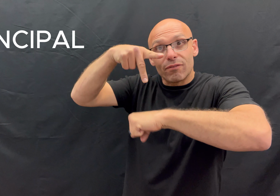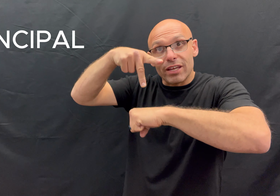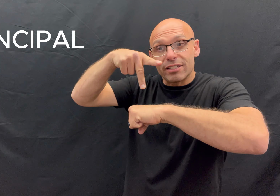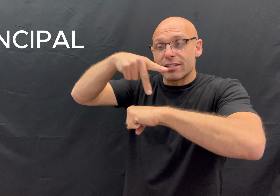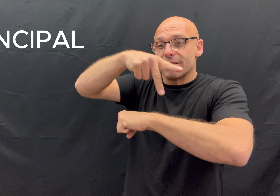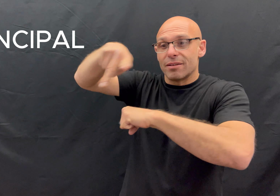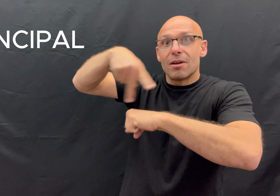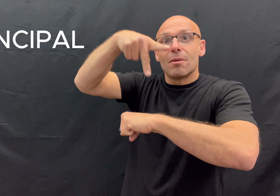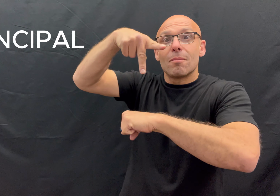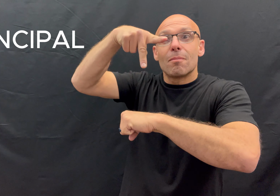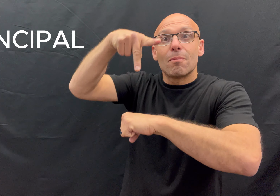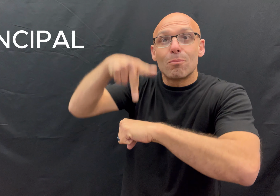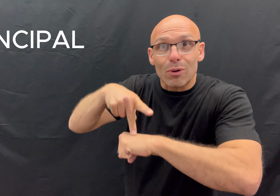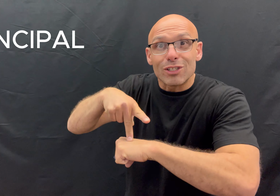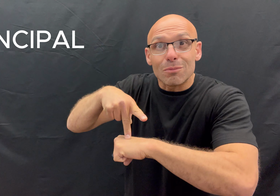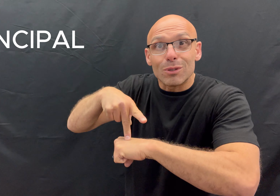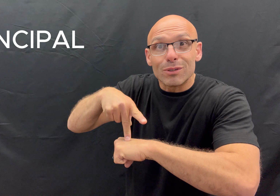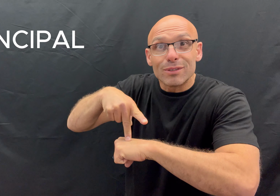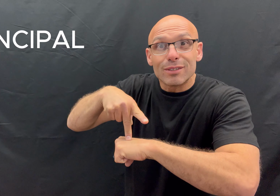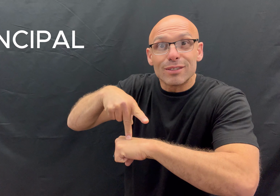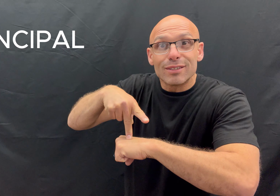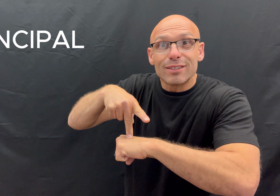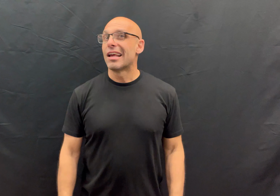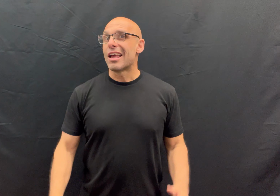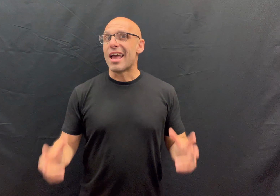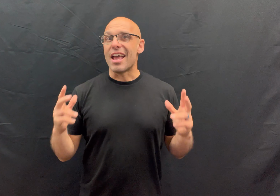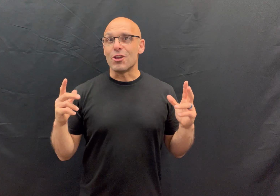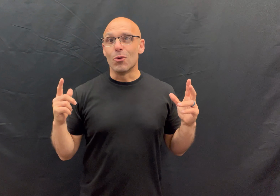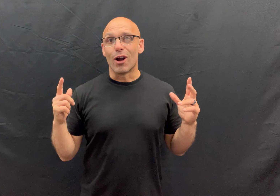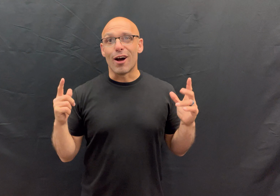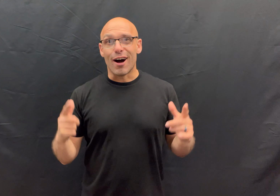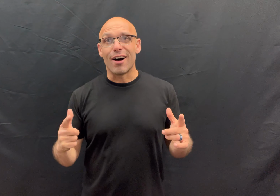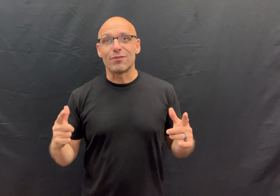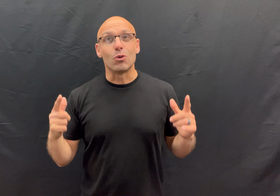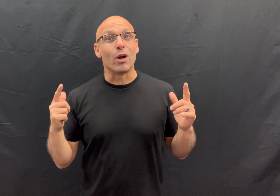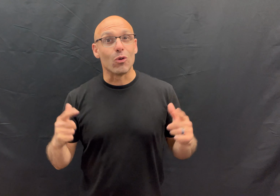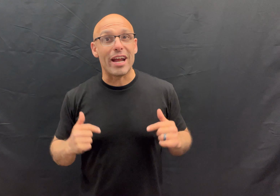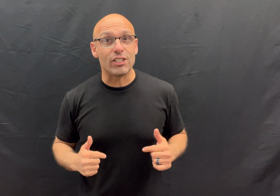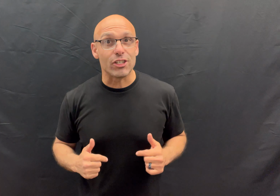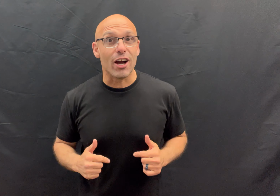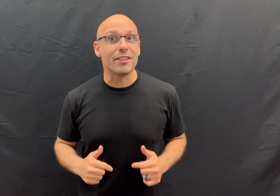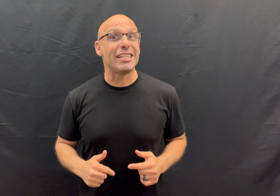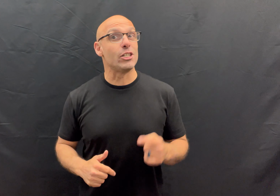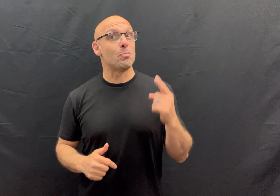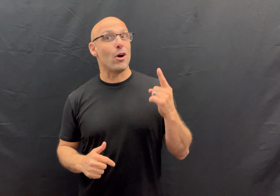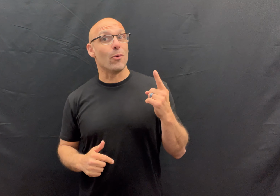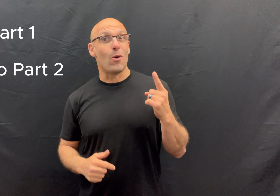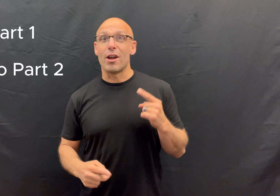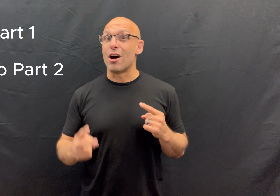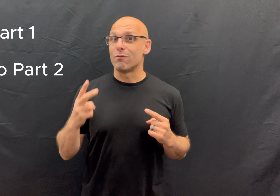fist. Principal. Hey, you are off to a great start. This is part 1 of